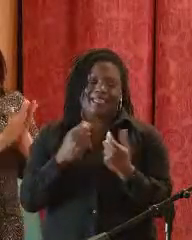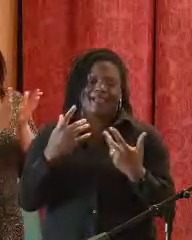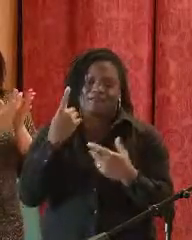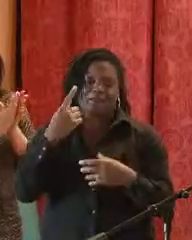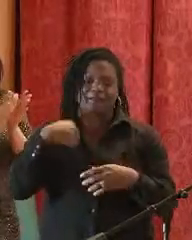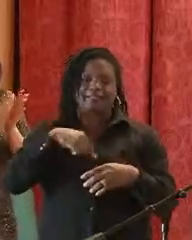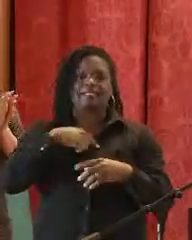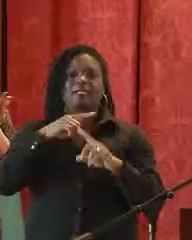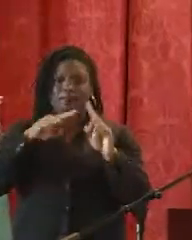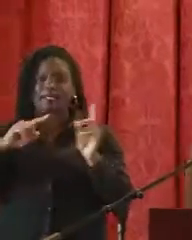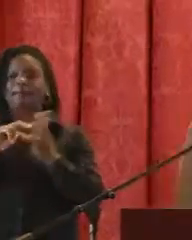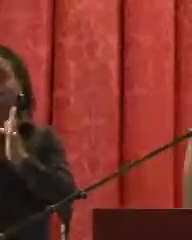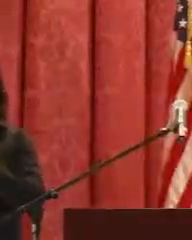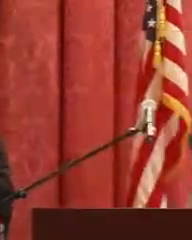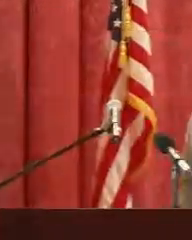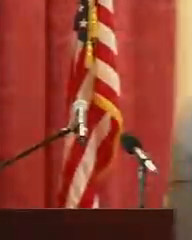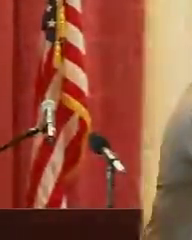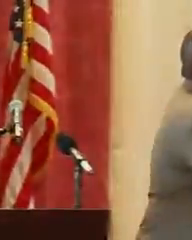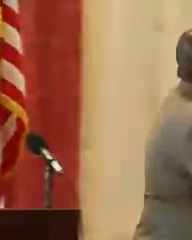much.